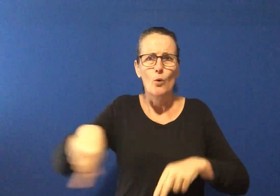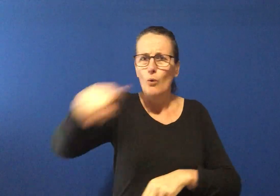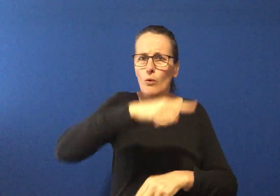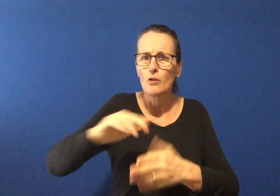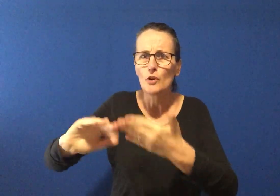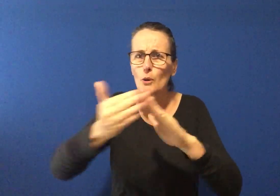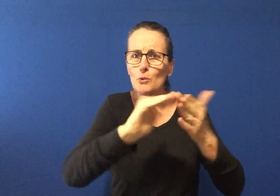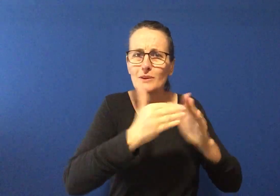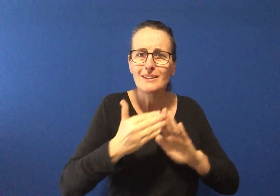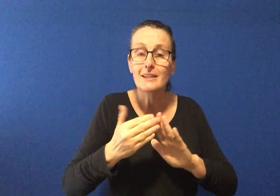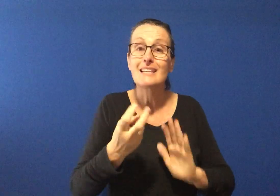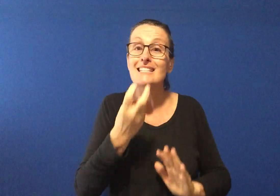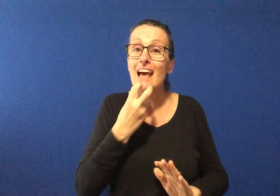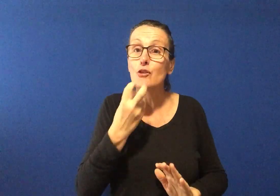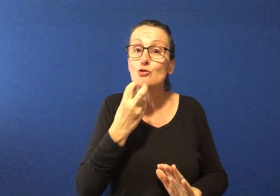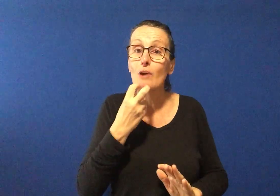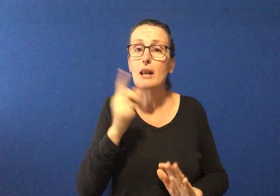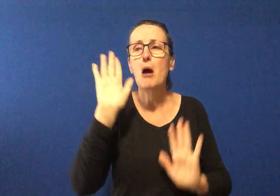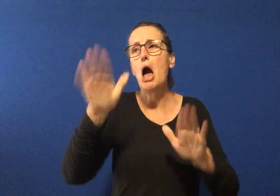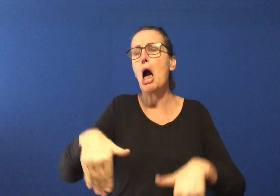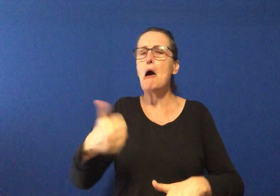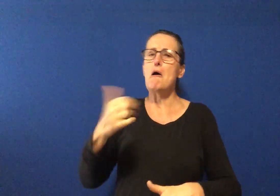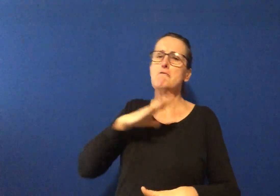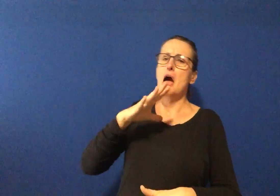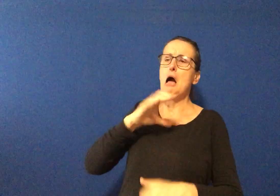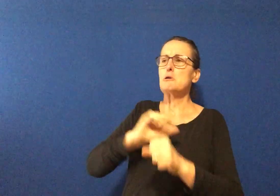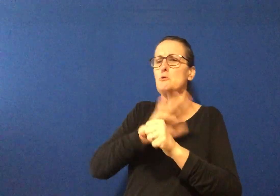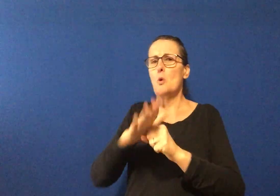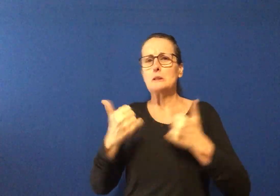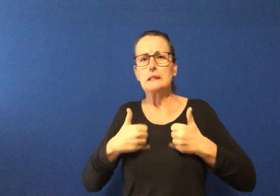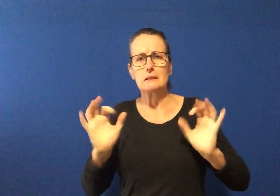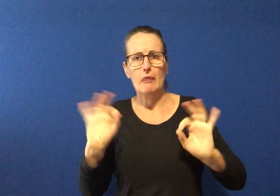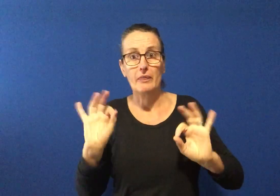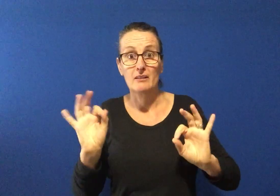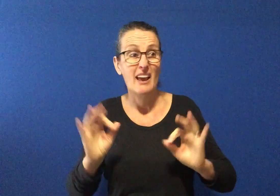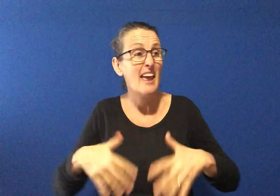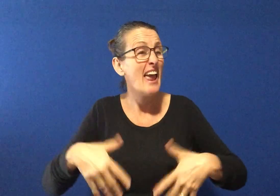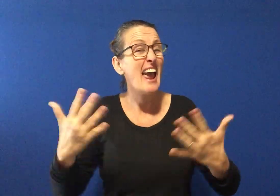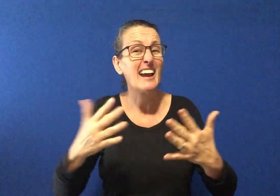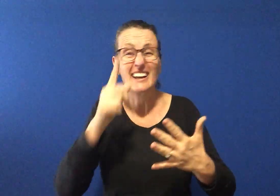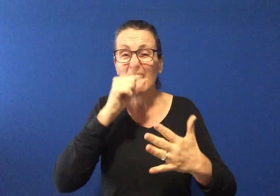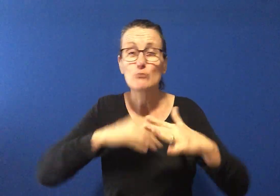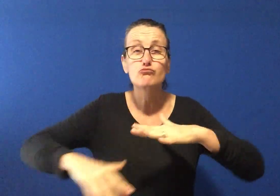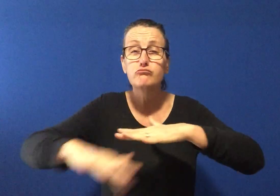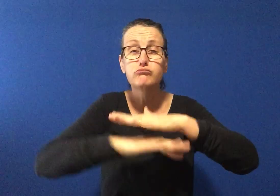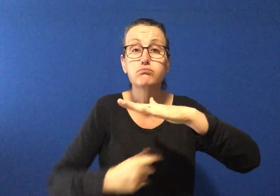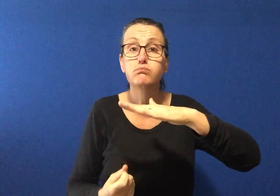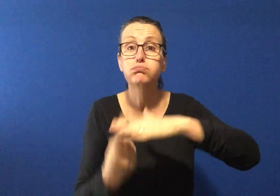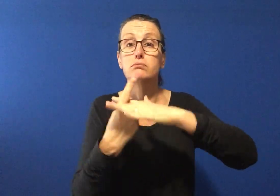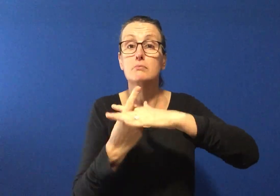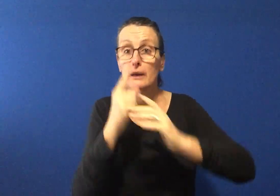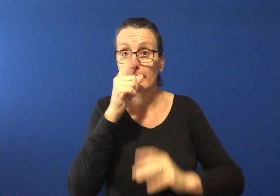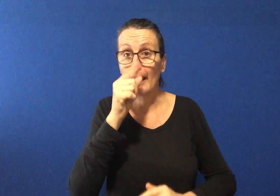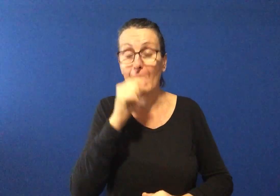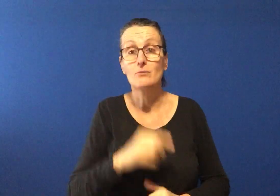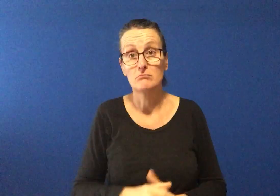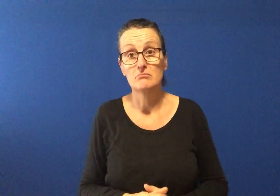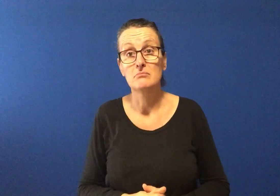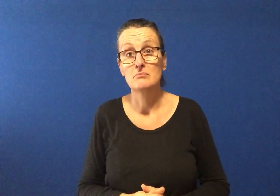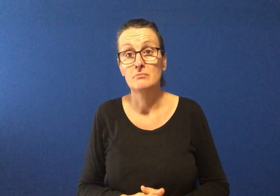South Australia cannot sit on its laurels. At any time, COVID-19 could come back, and they deeply regret this